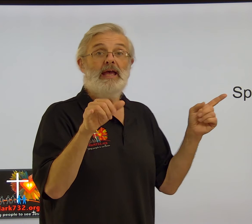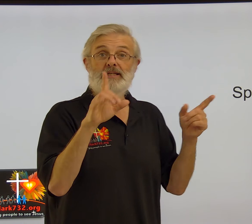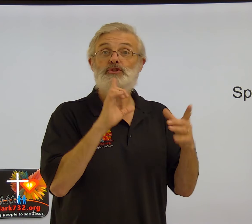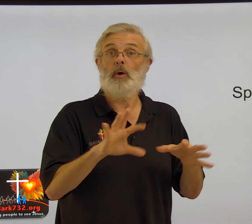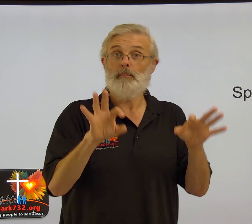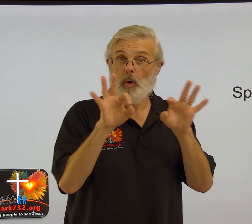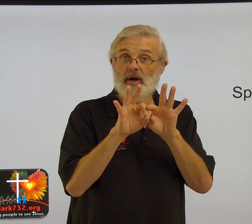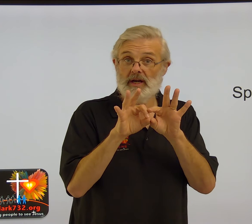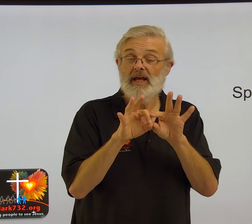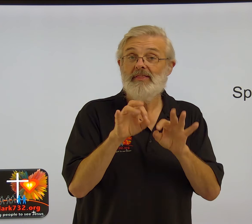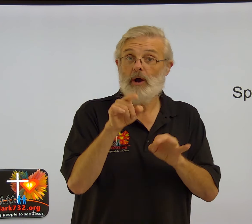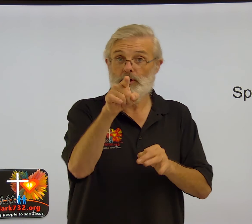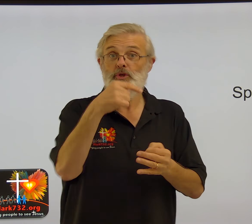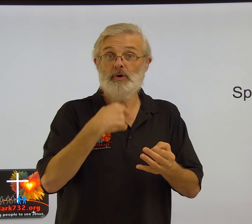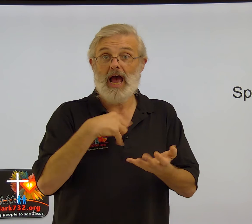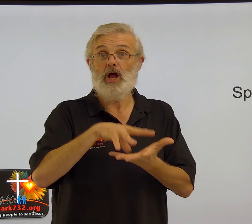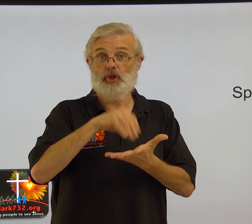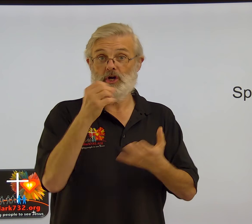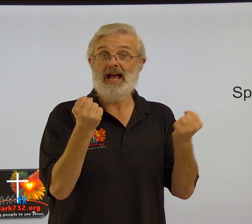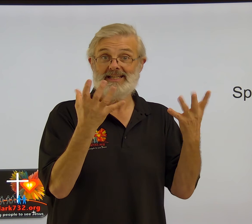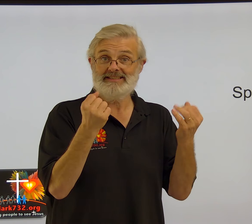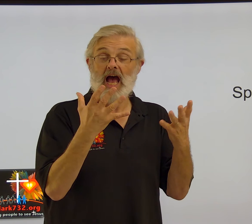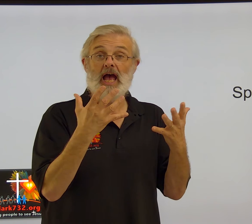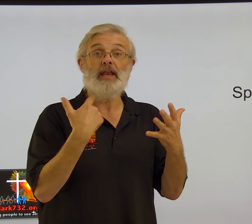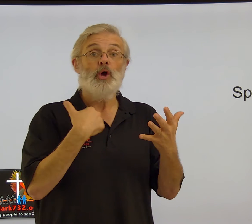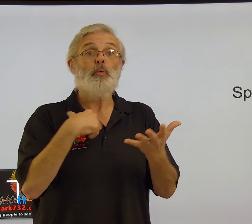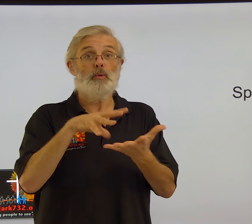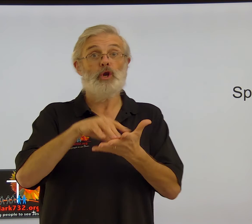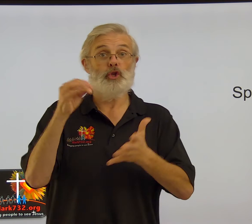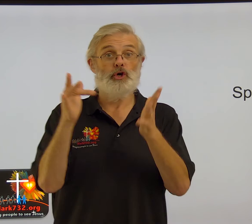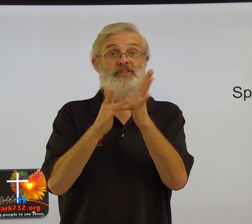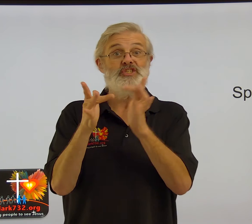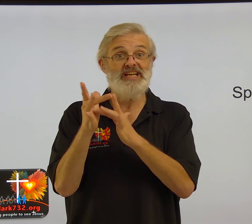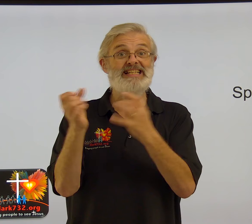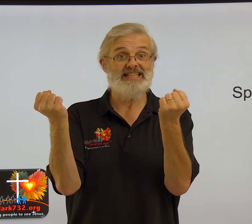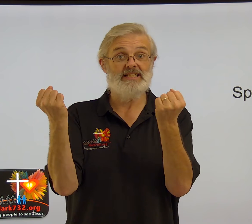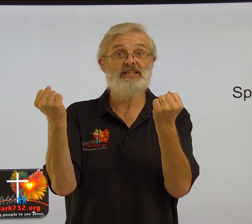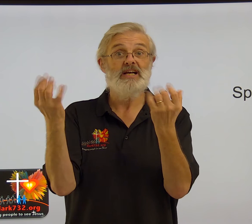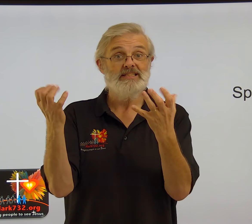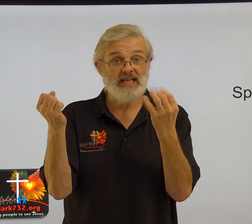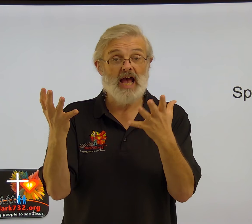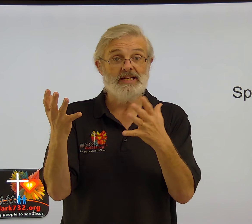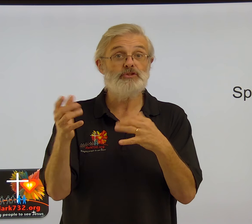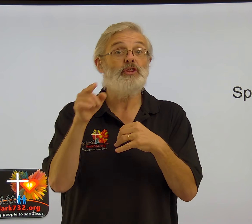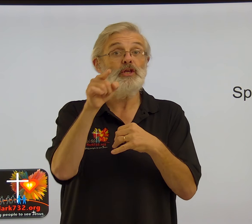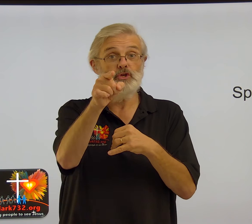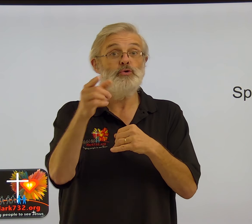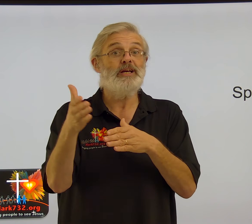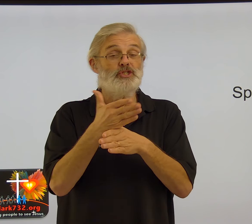so important that when you and I are learning how to sign, we want to learn the Jesus signs so that you can